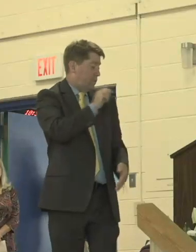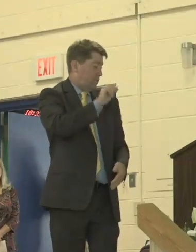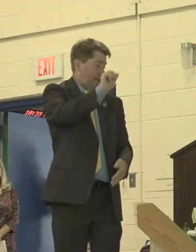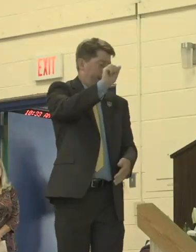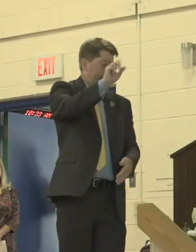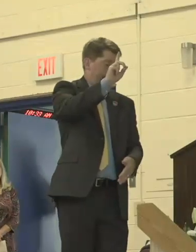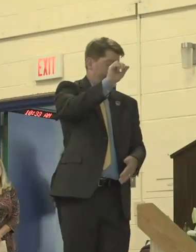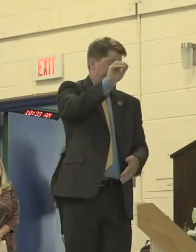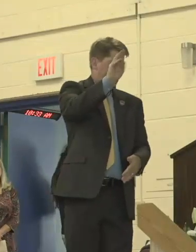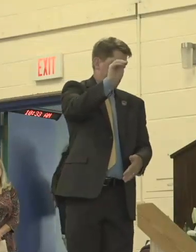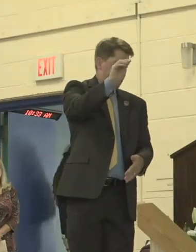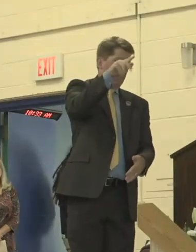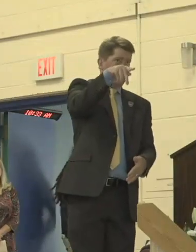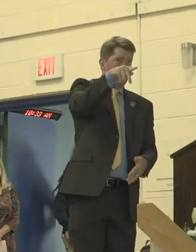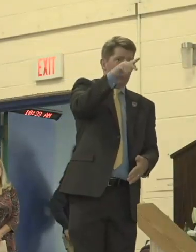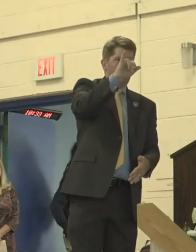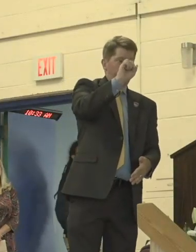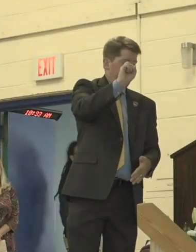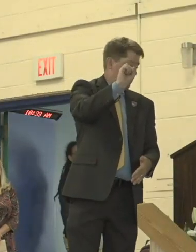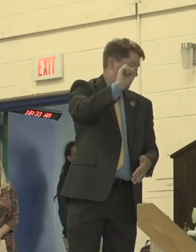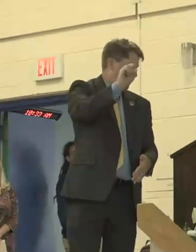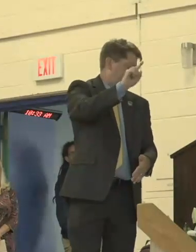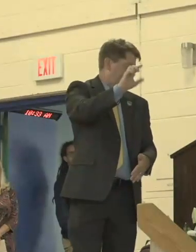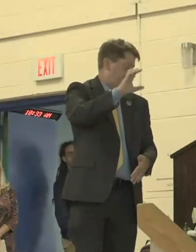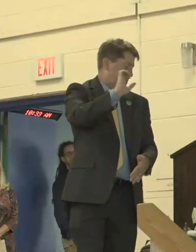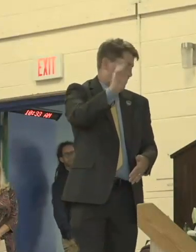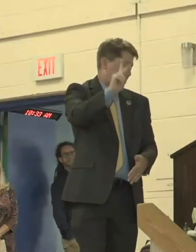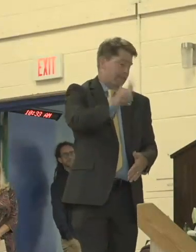and classmates. The first recipient is Adam Piszczek.